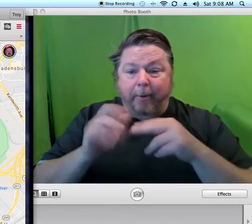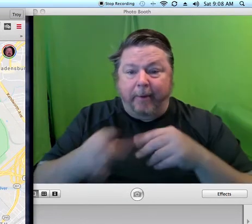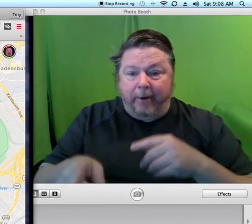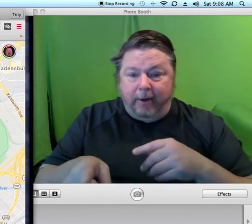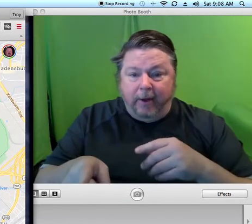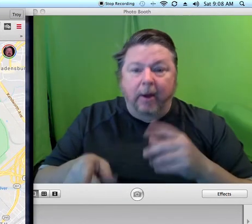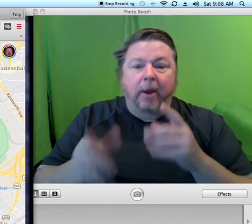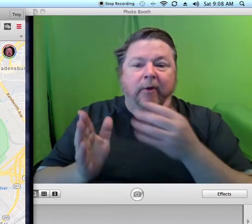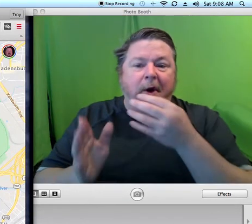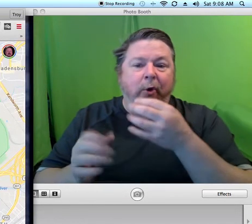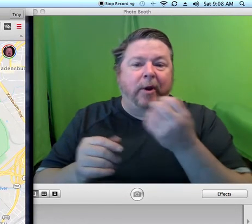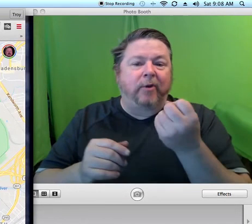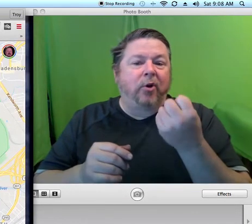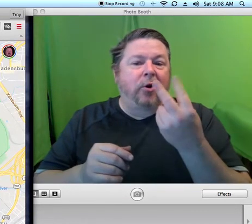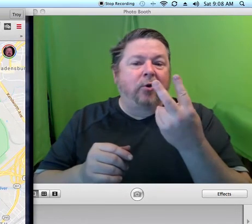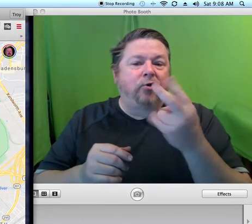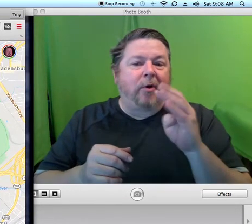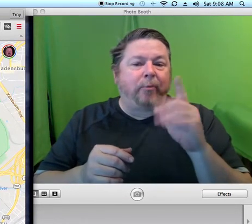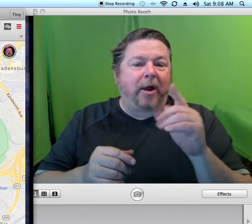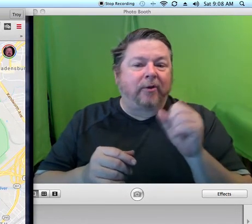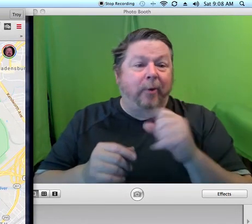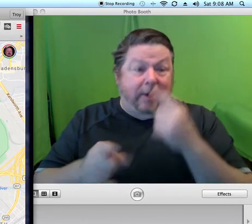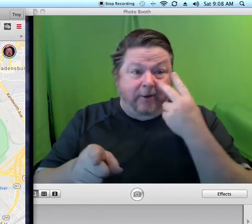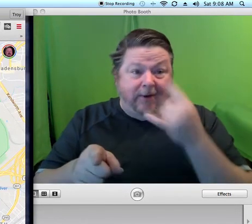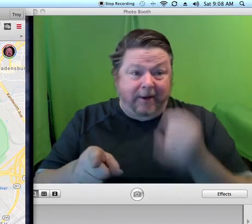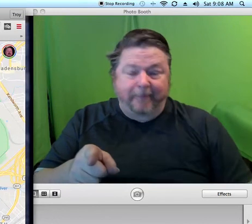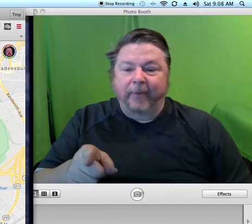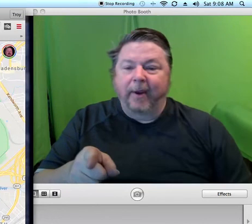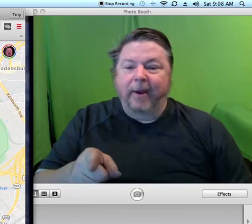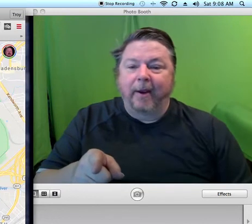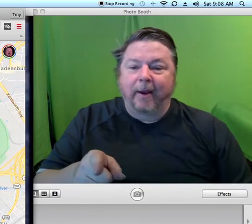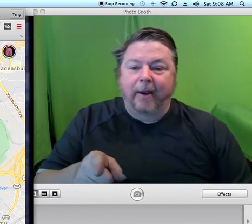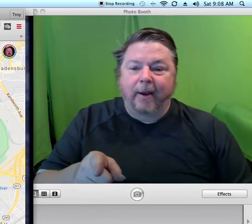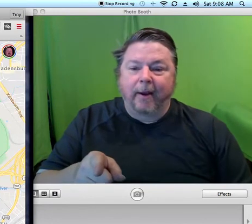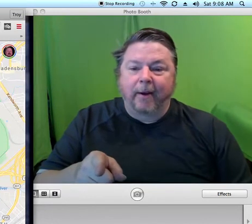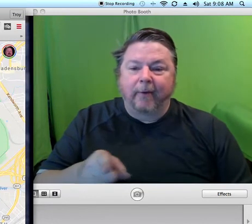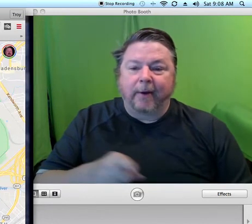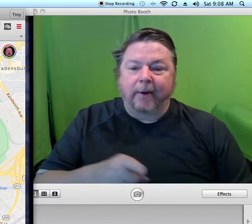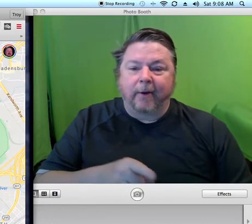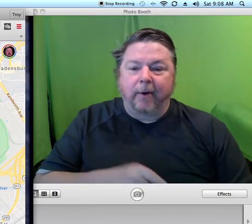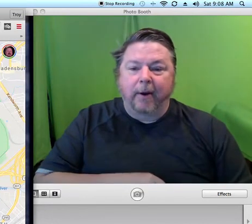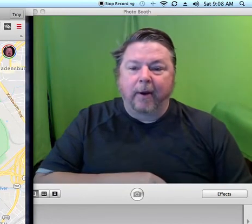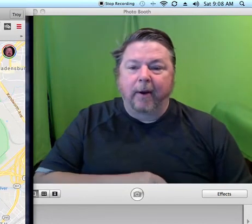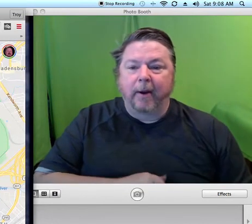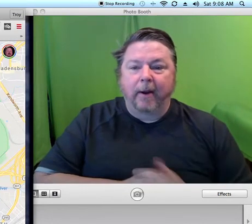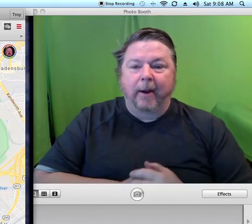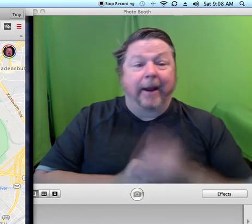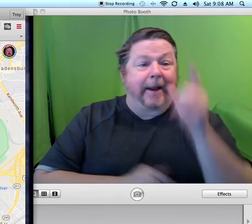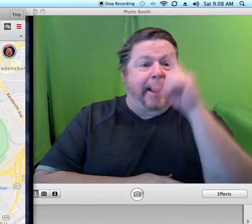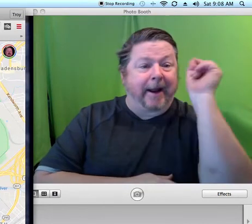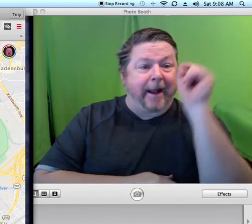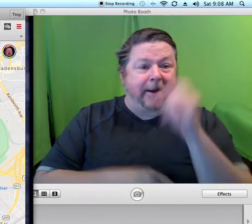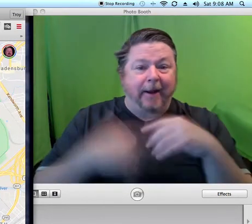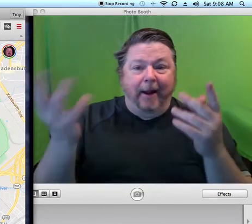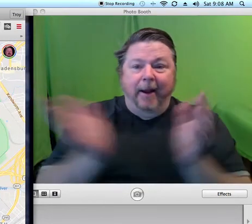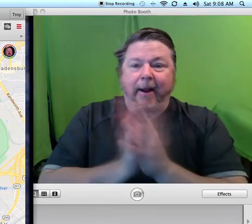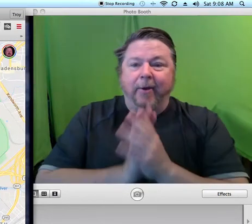Capitol Building. So it's 12 blocks away. Can you see it? Right there.